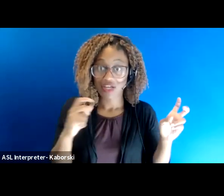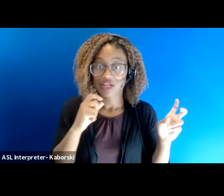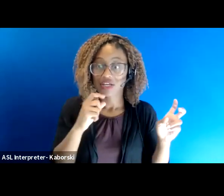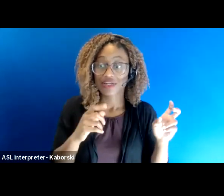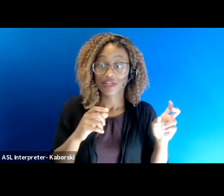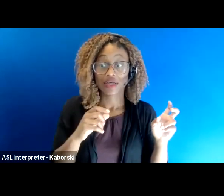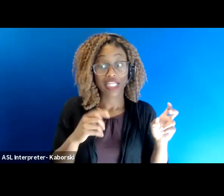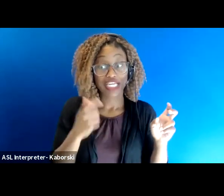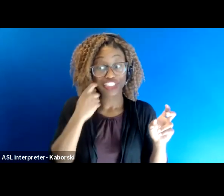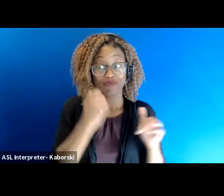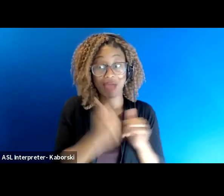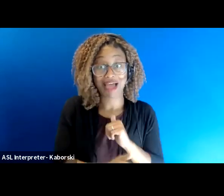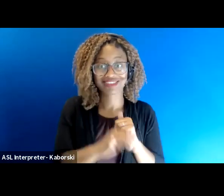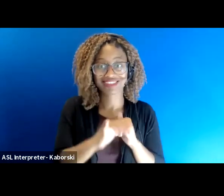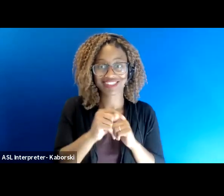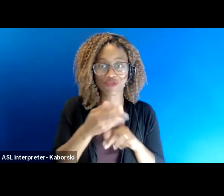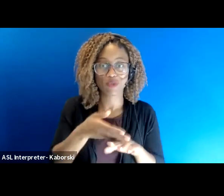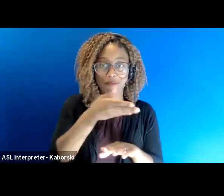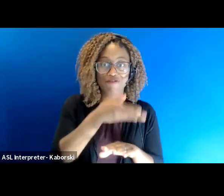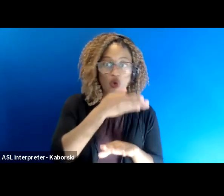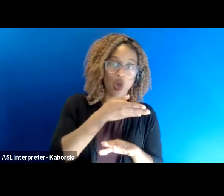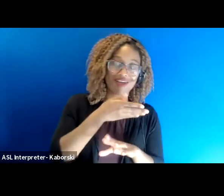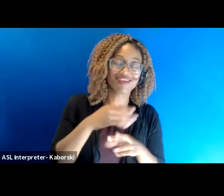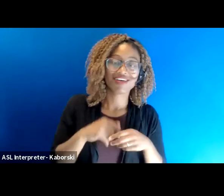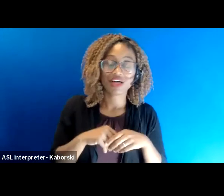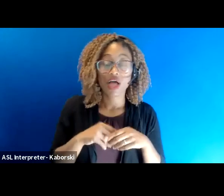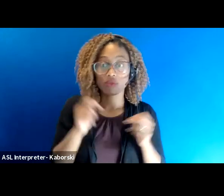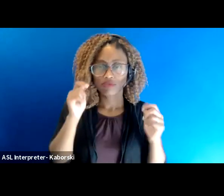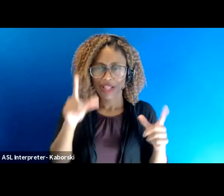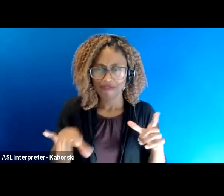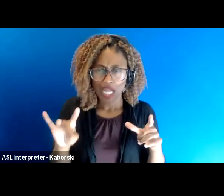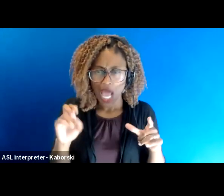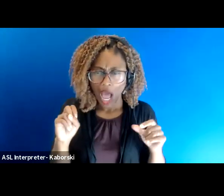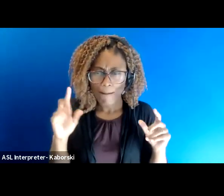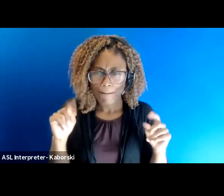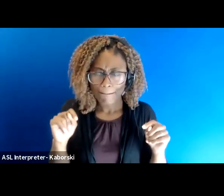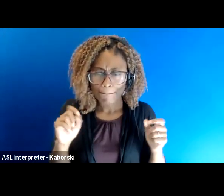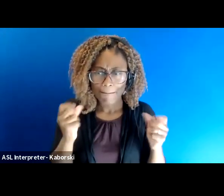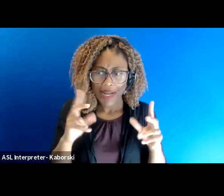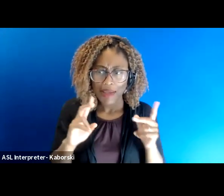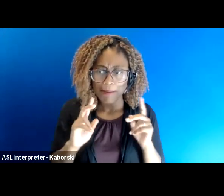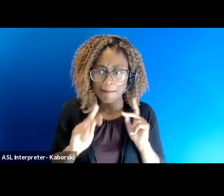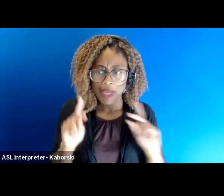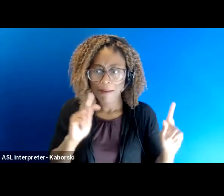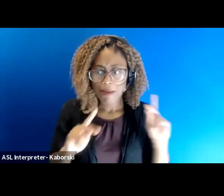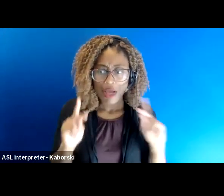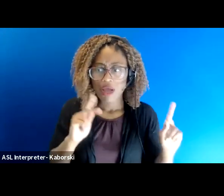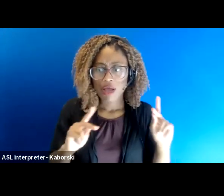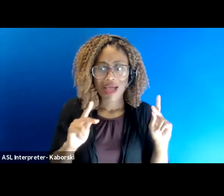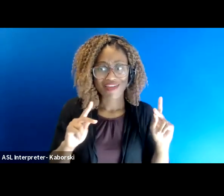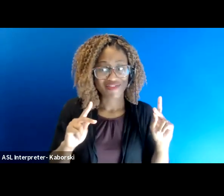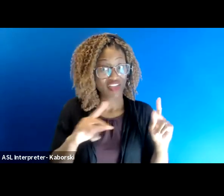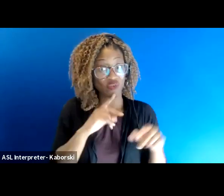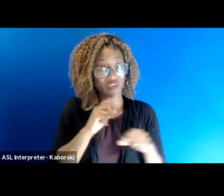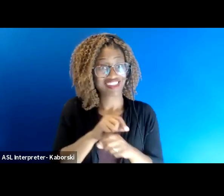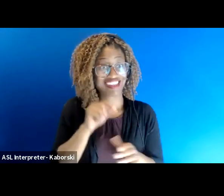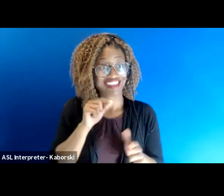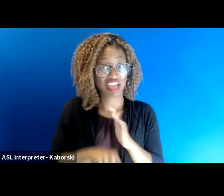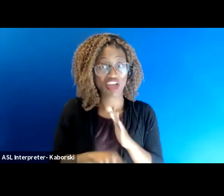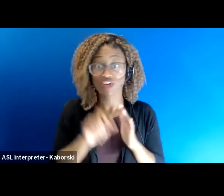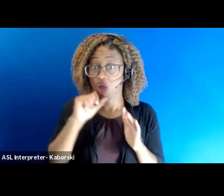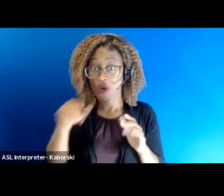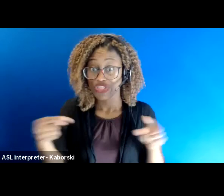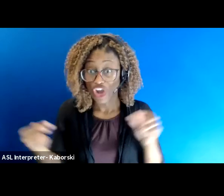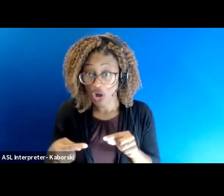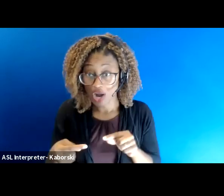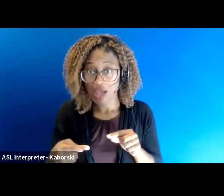that. I was surprised to find out how many people had actually been killed, not just hurt, but actually been